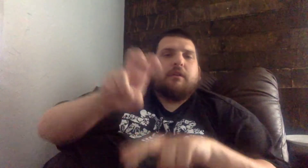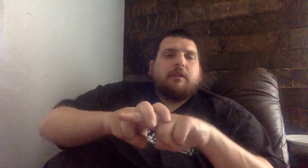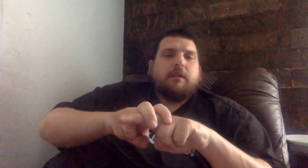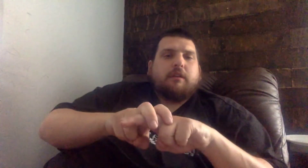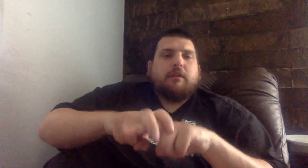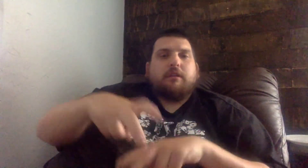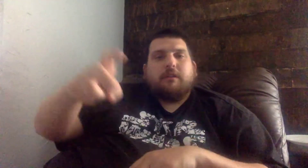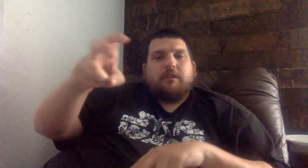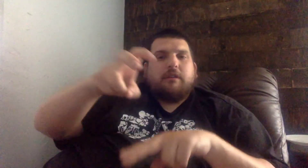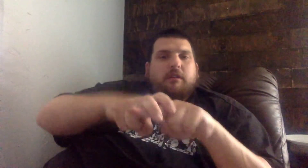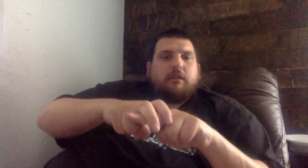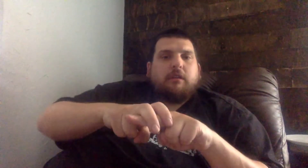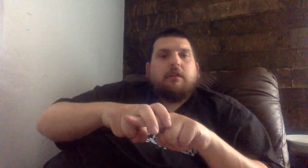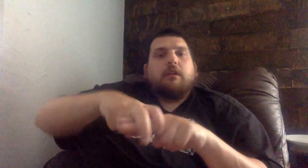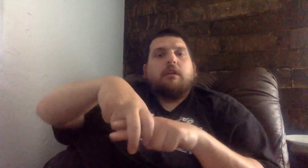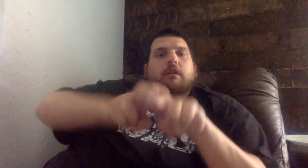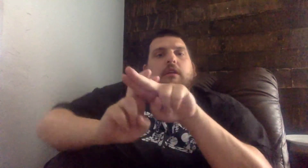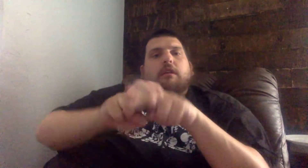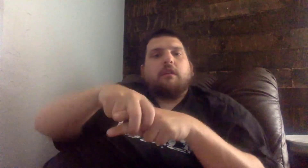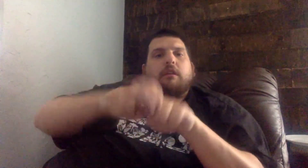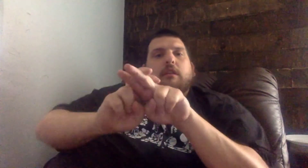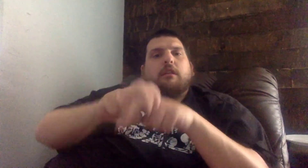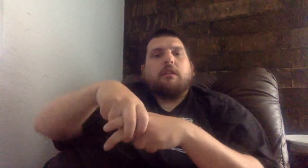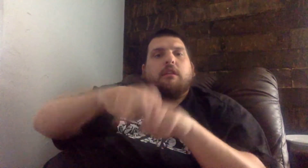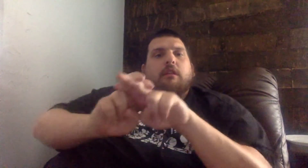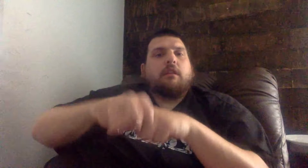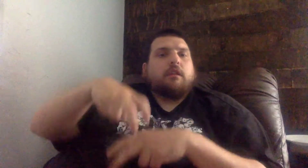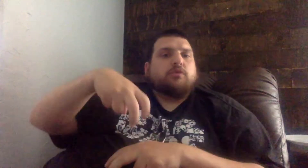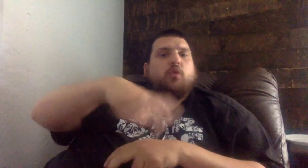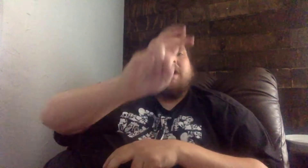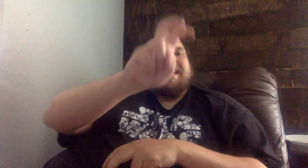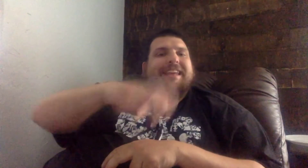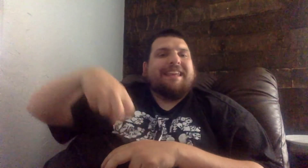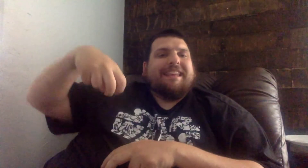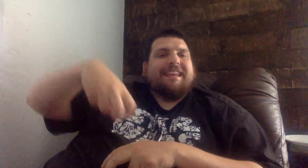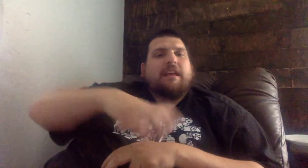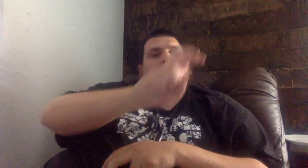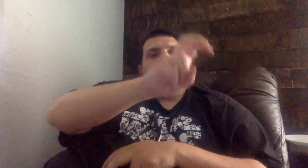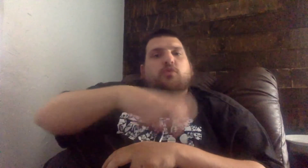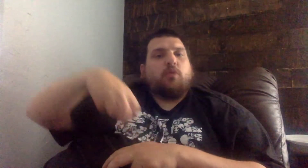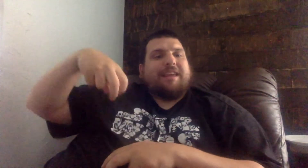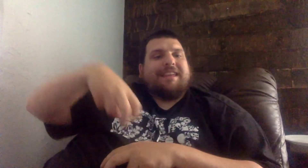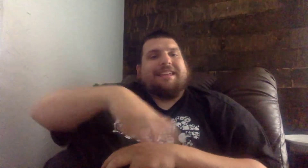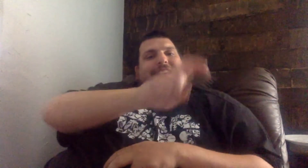I tend to sign chair flap. Some people bend their knees. You can sit and swing.